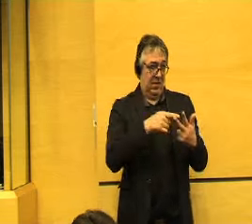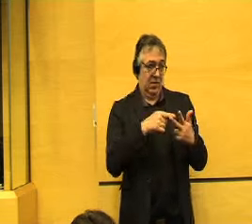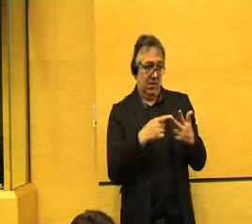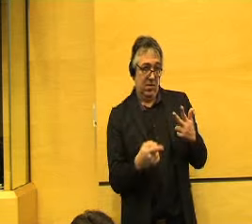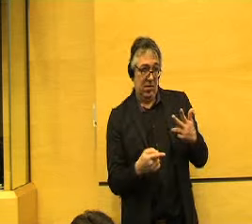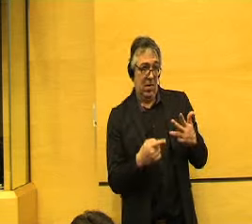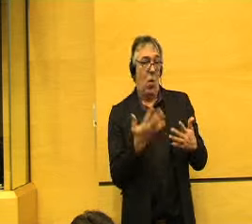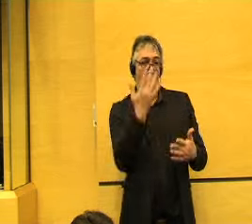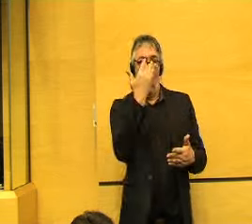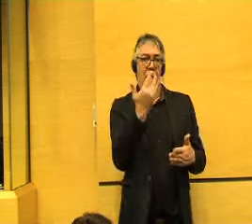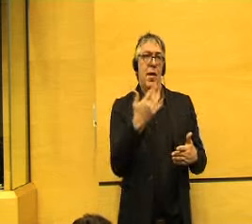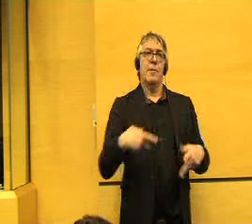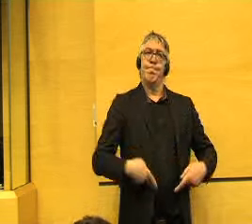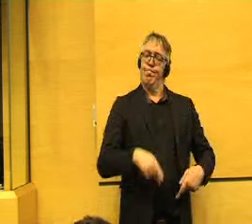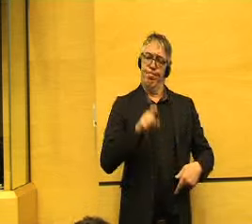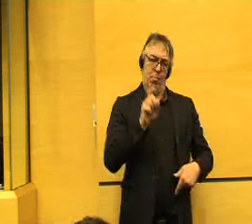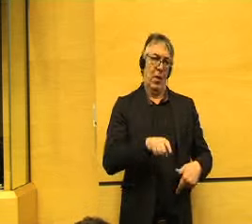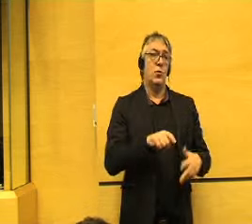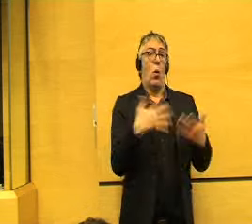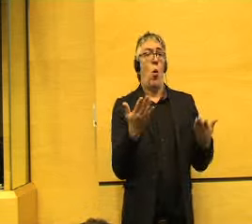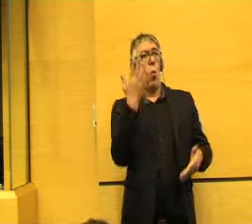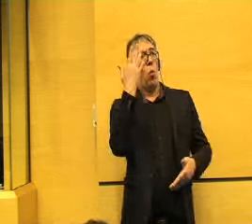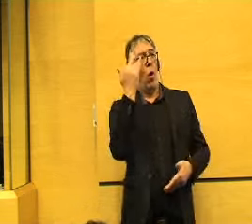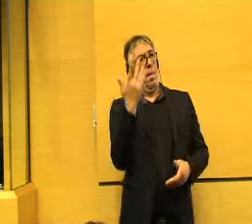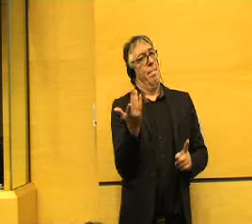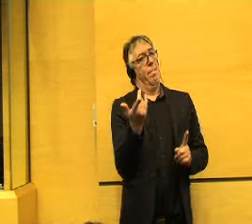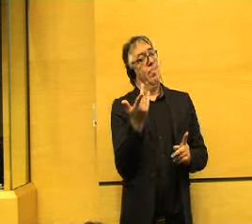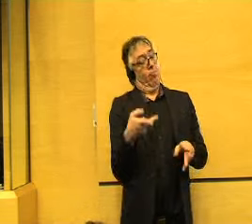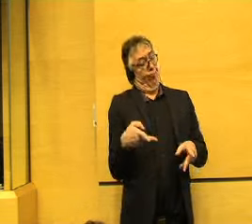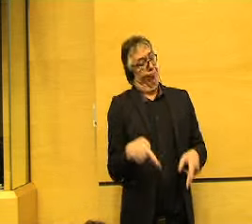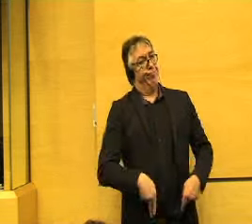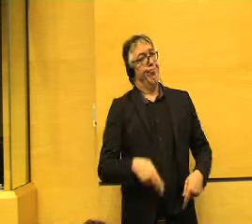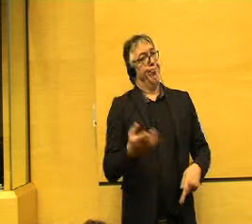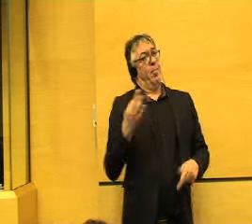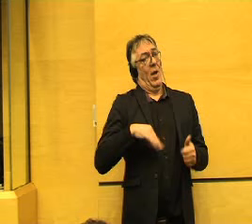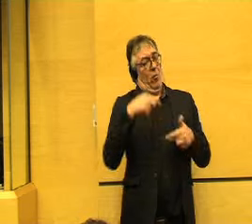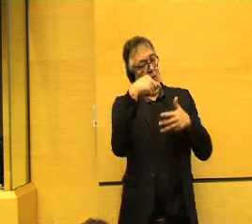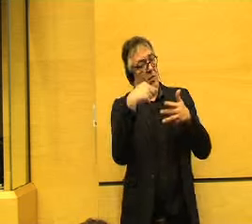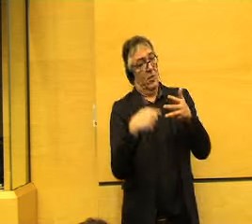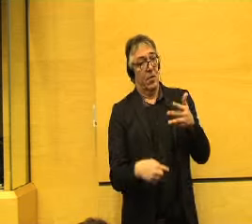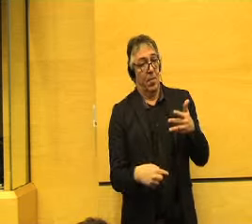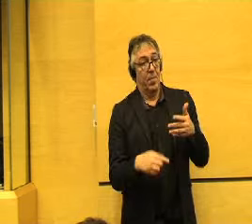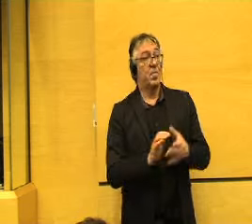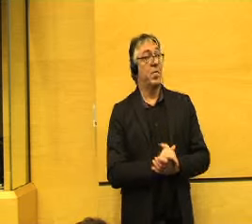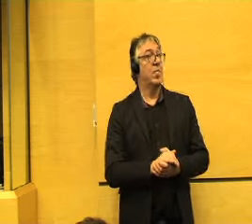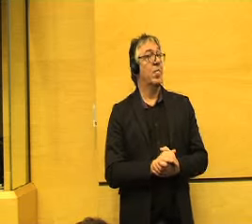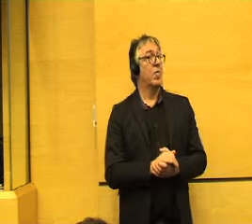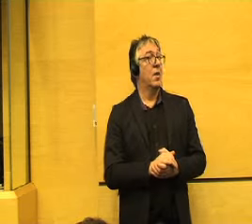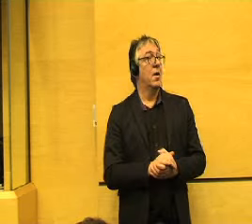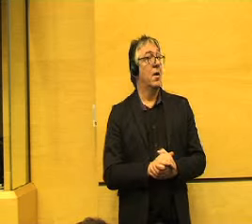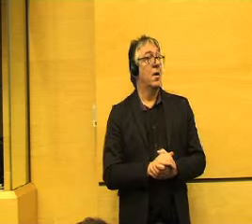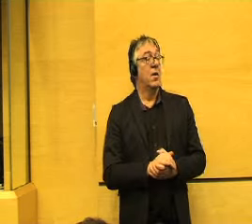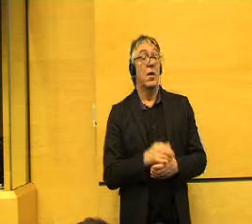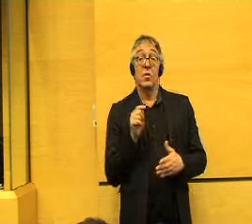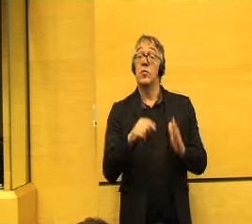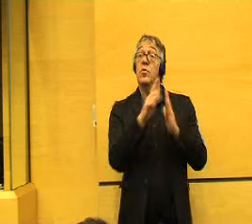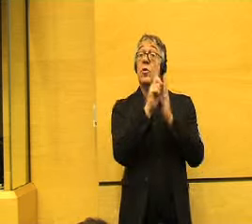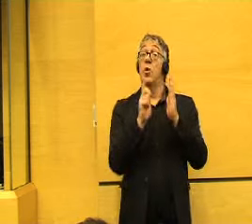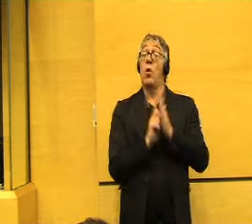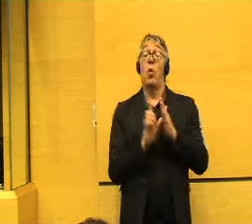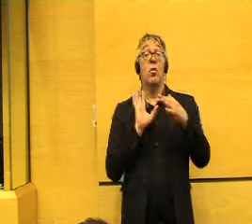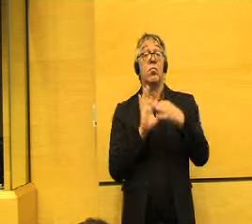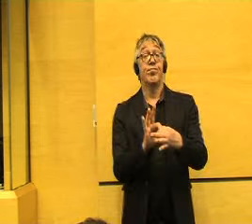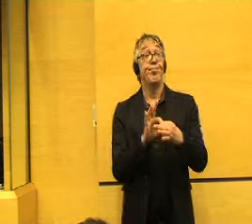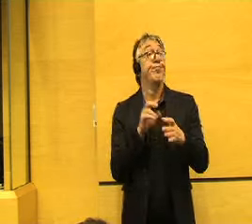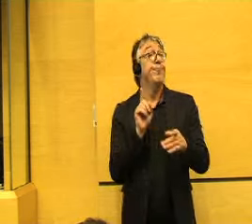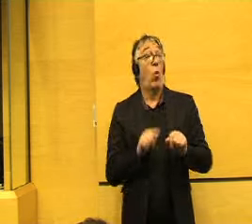of treatment. These laws and regulations apply to every case, including persons with